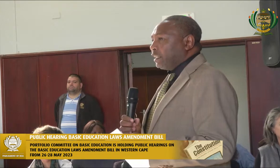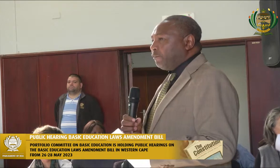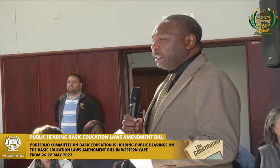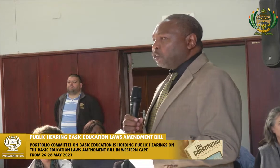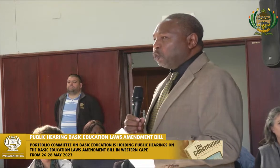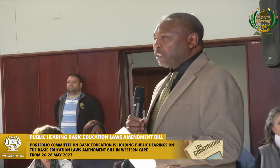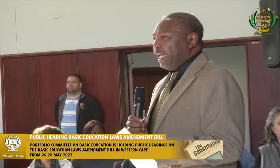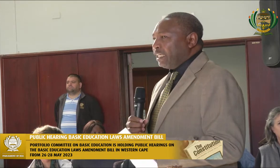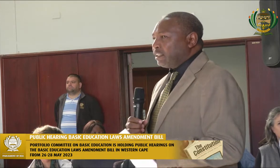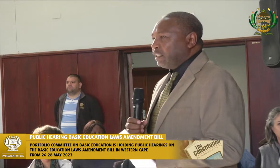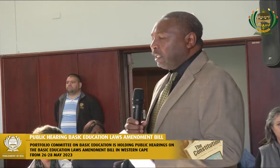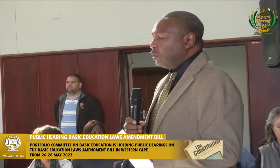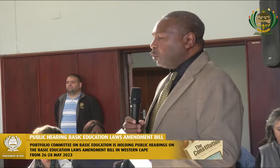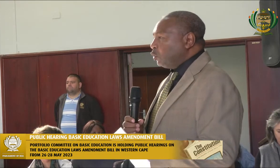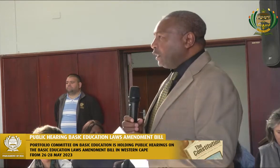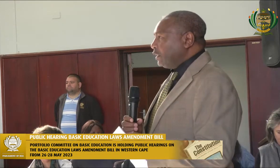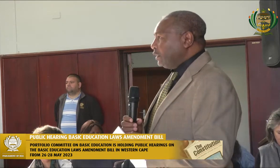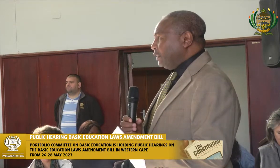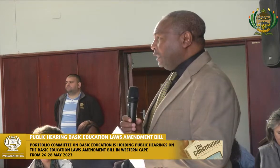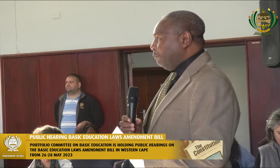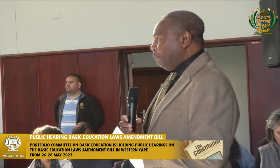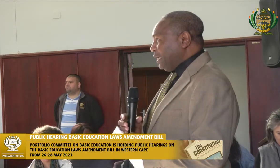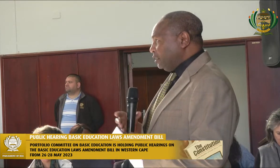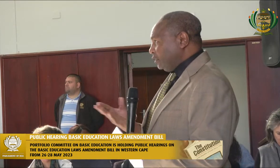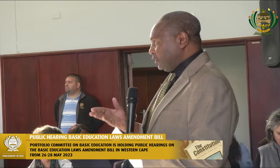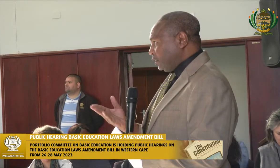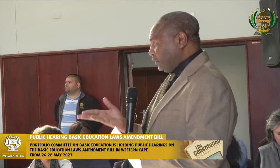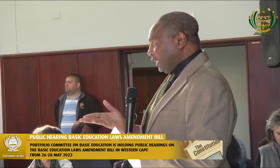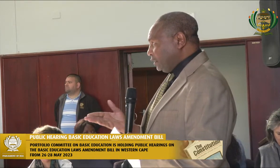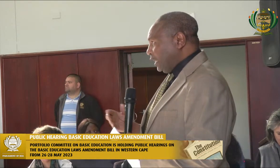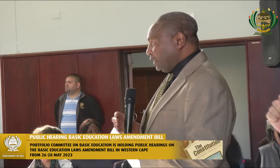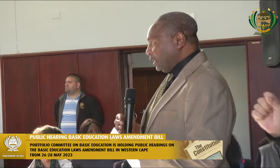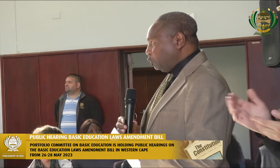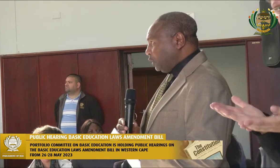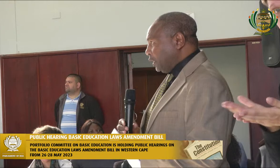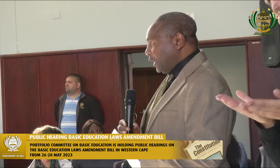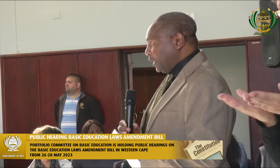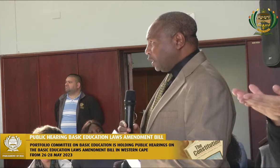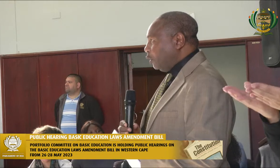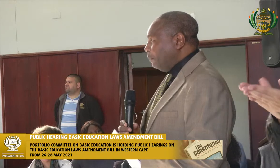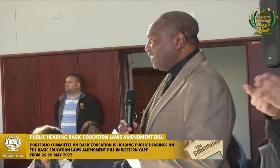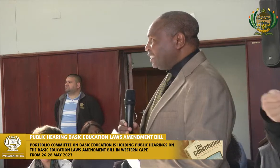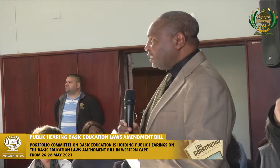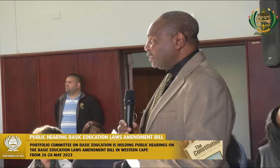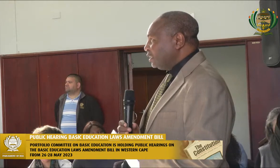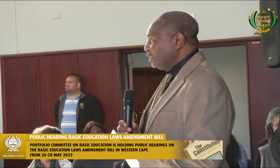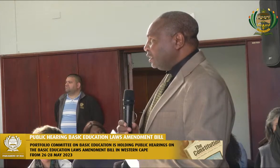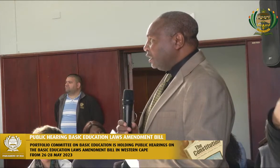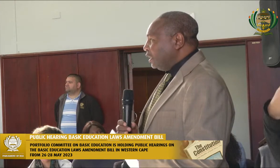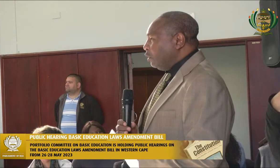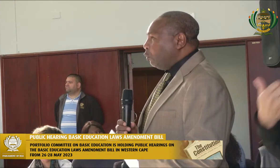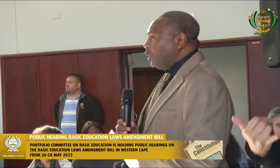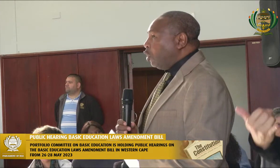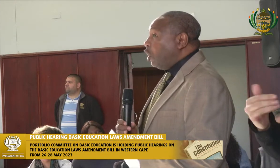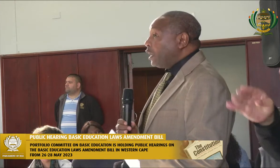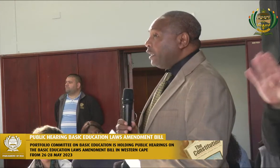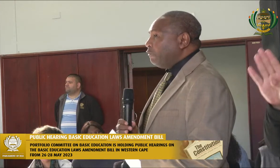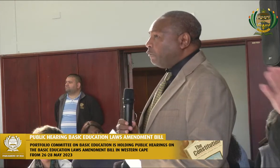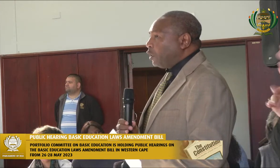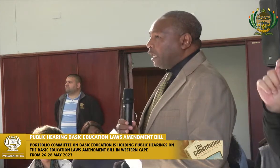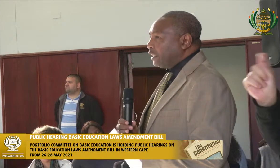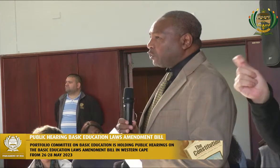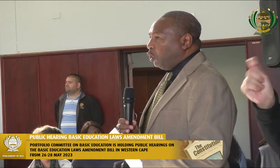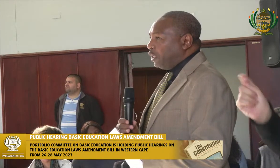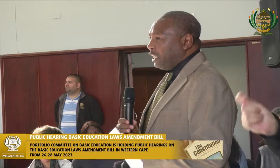the South African Schools Act, including the bills that we are recommending, will